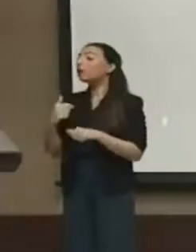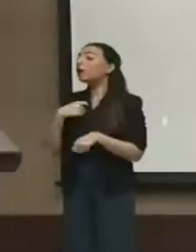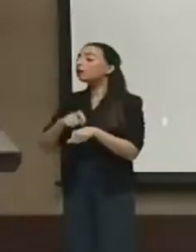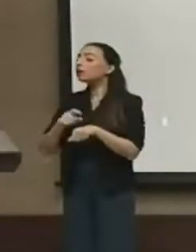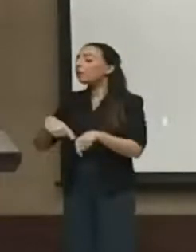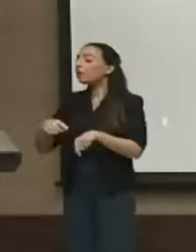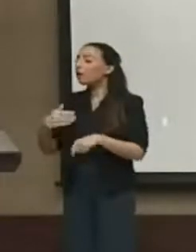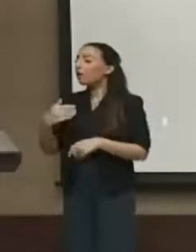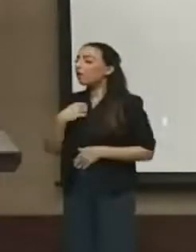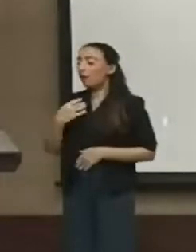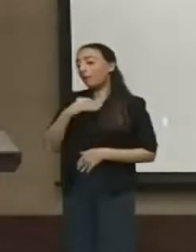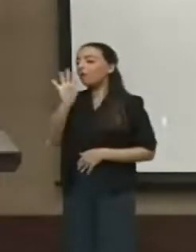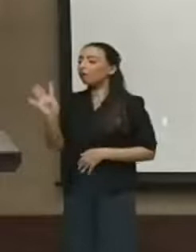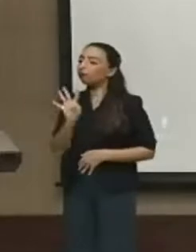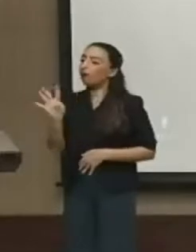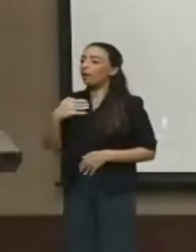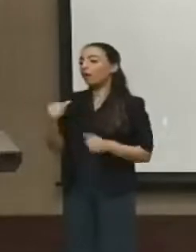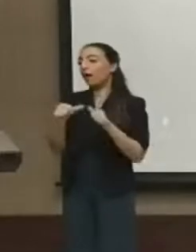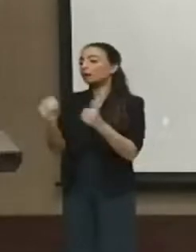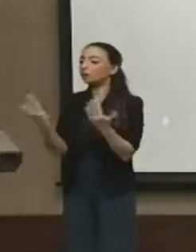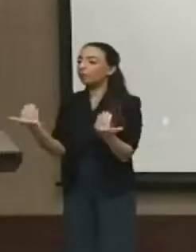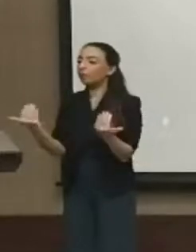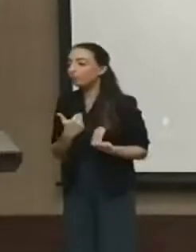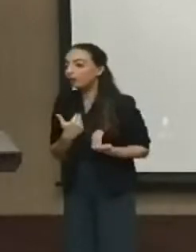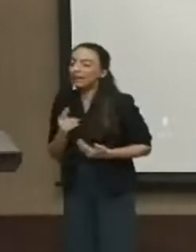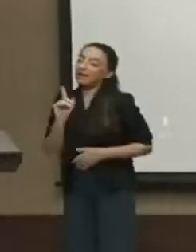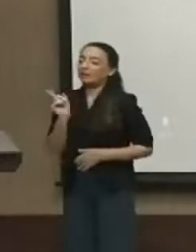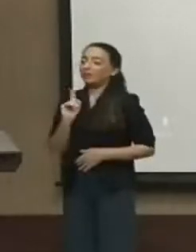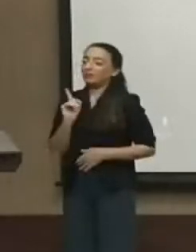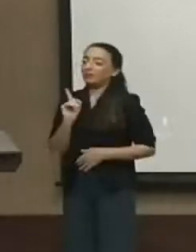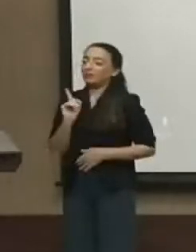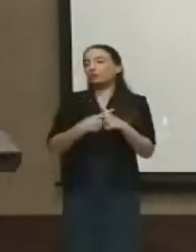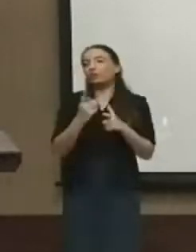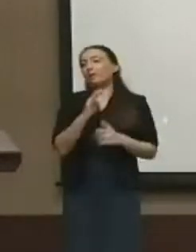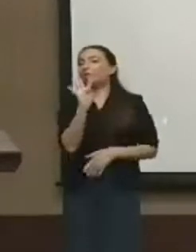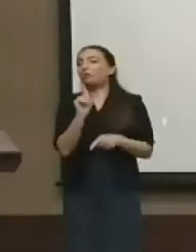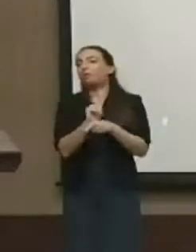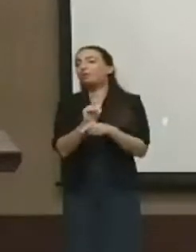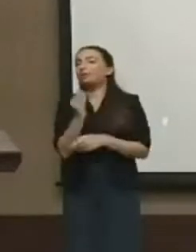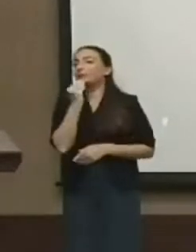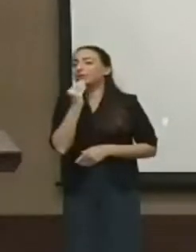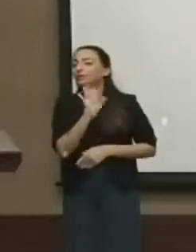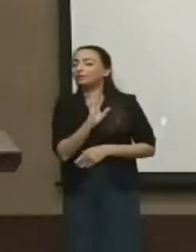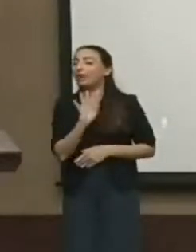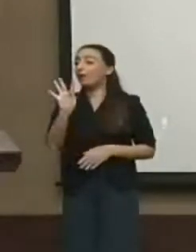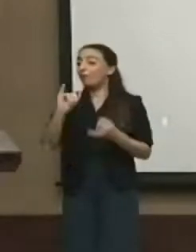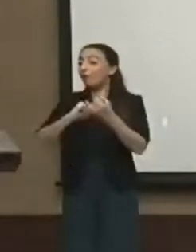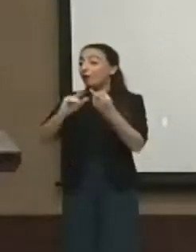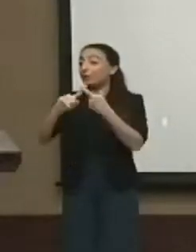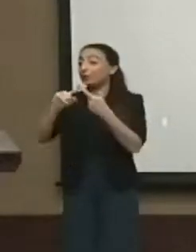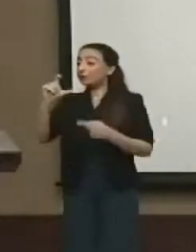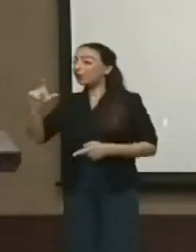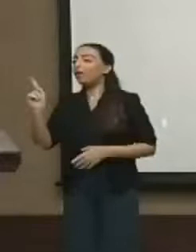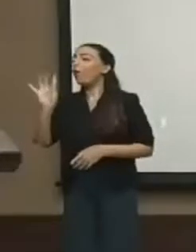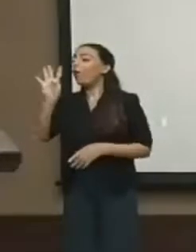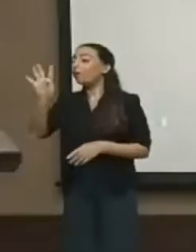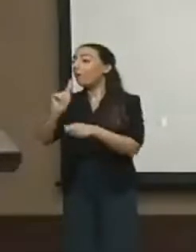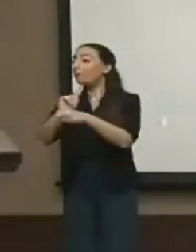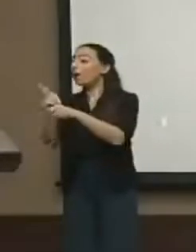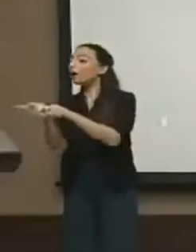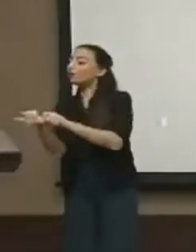I can speak for 4 hours as well. No, 4 minutes. 4 minutes. Yeah. So let me keep it to 4 minutes. The good thing is no 4 seconds. It's 4 minutes. Yeah. So